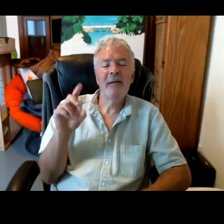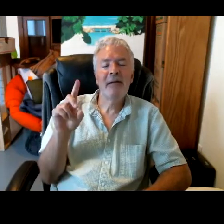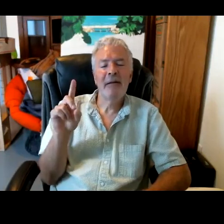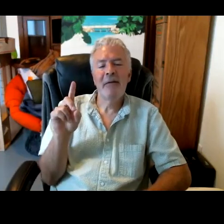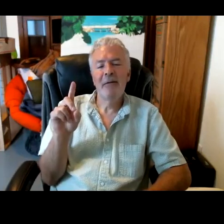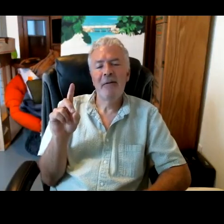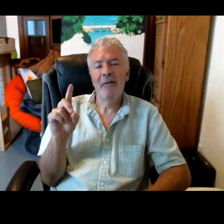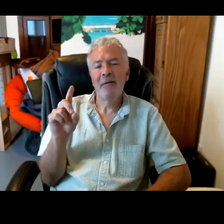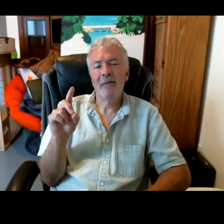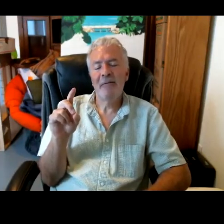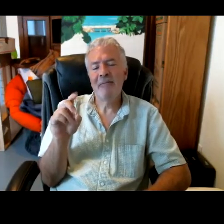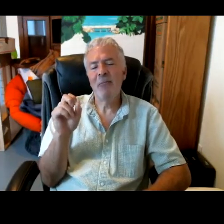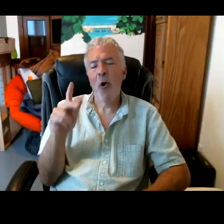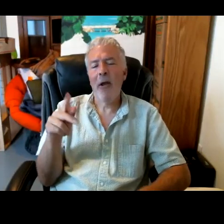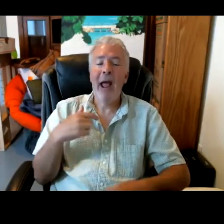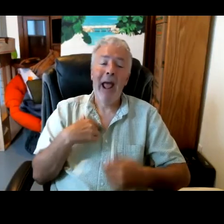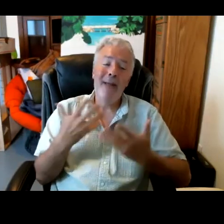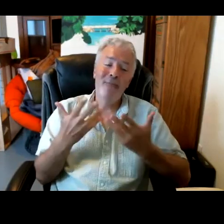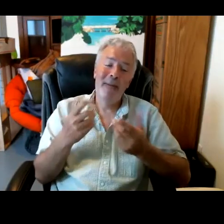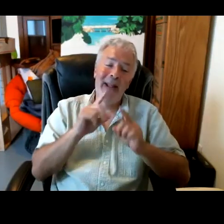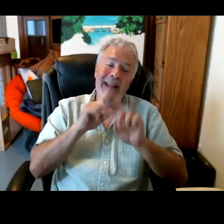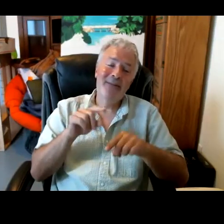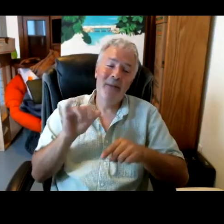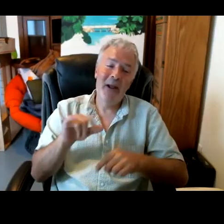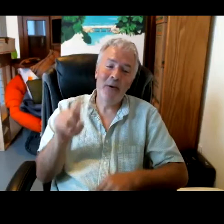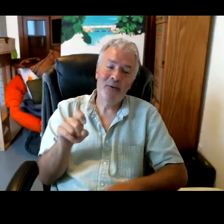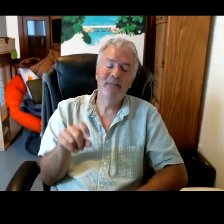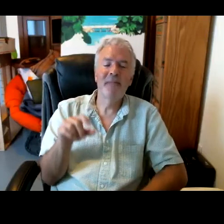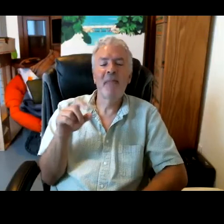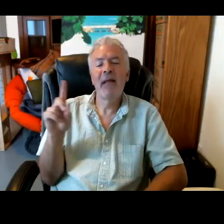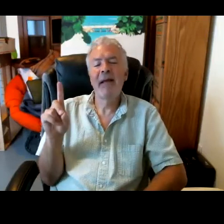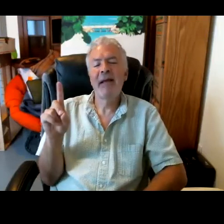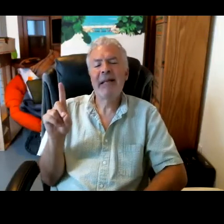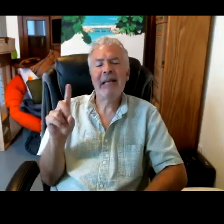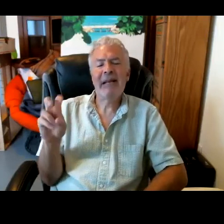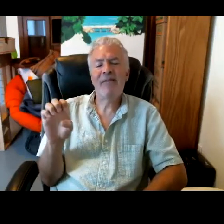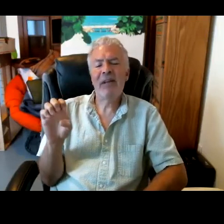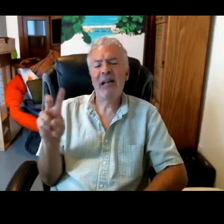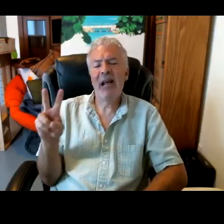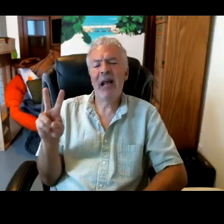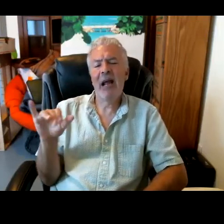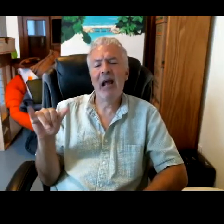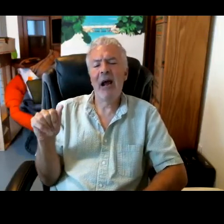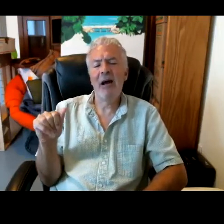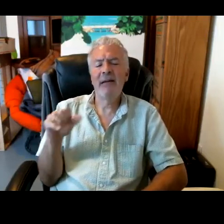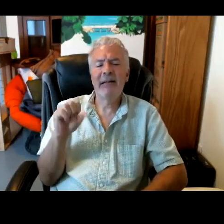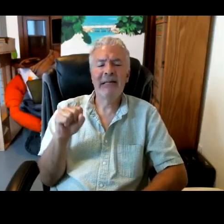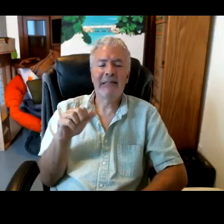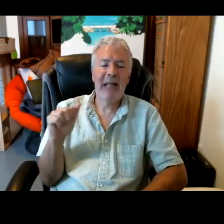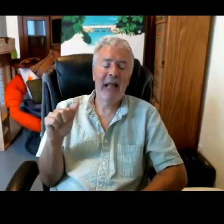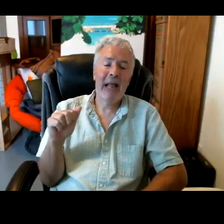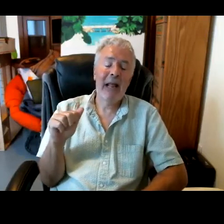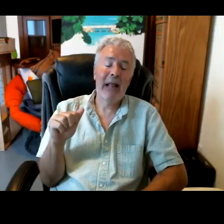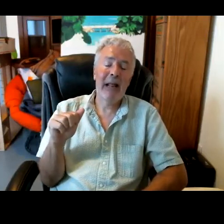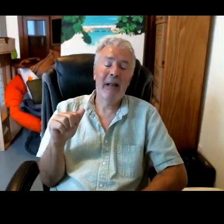Meredith is saying, what does DVA mean? Is that what you're saying, Tony? Maybe I could answer that one. Okay, DEVI. Yeah,